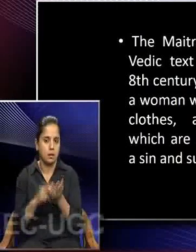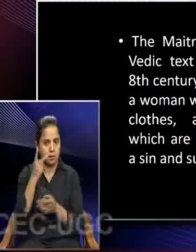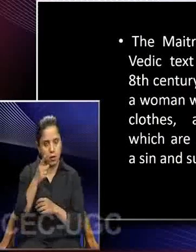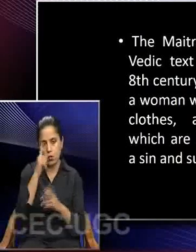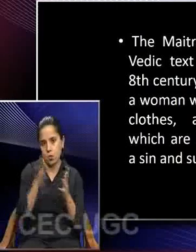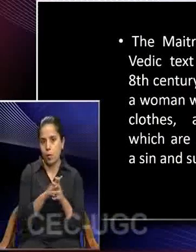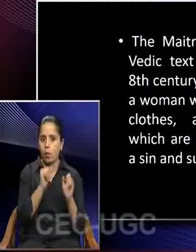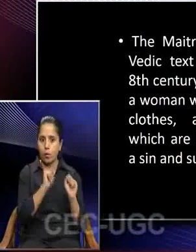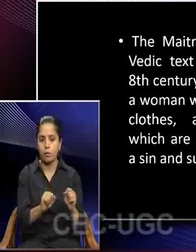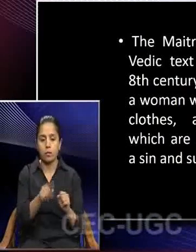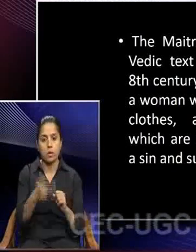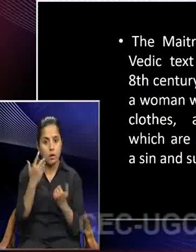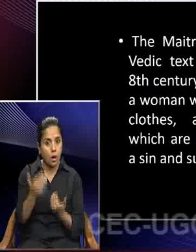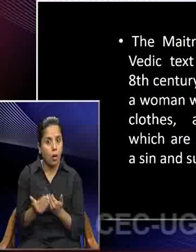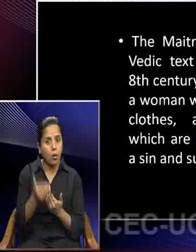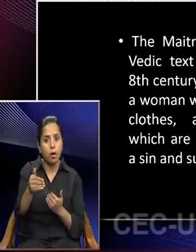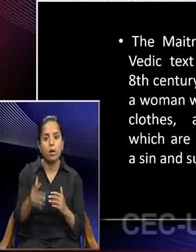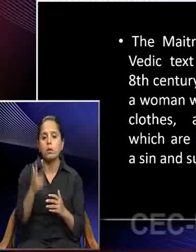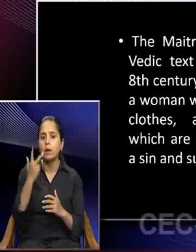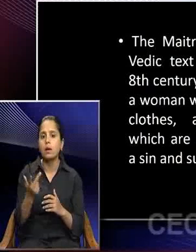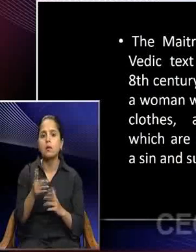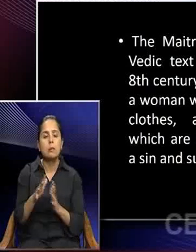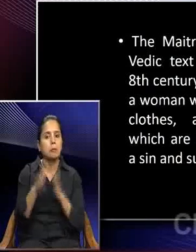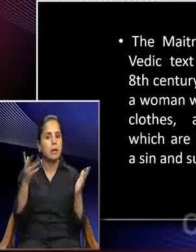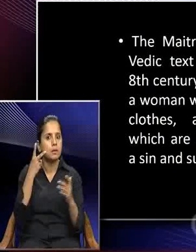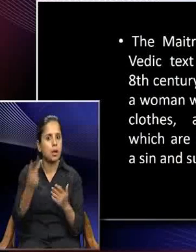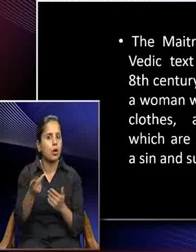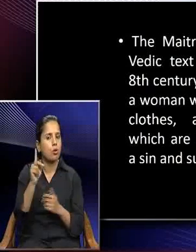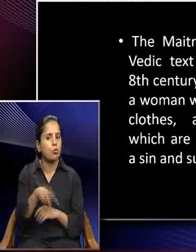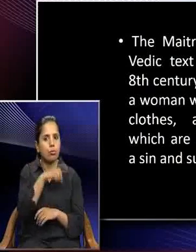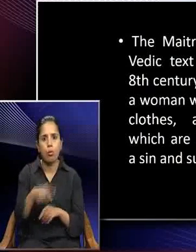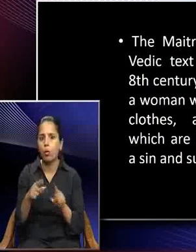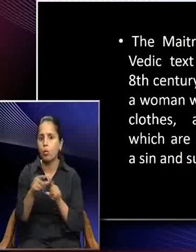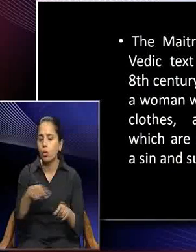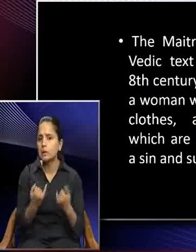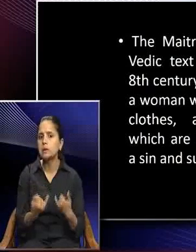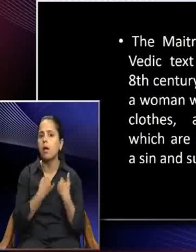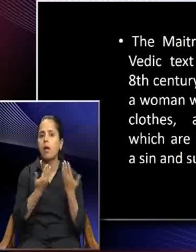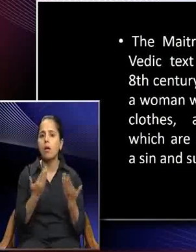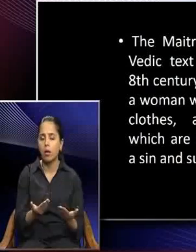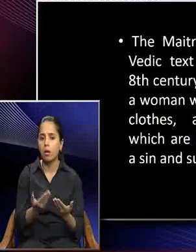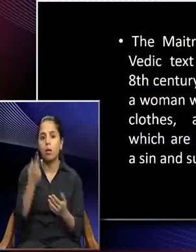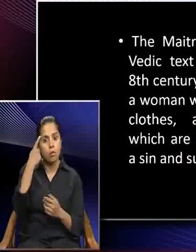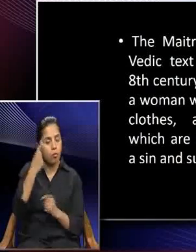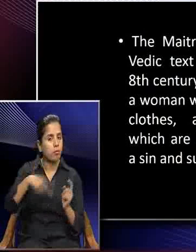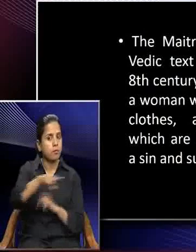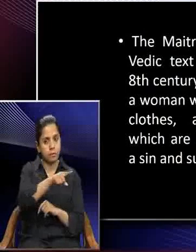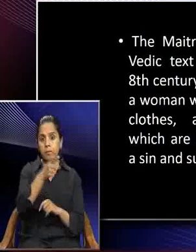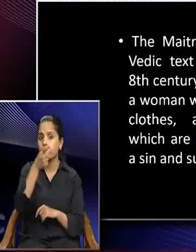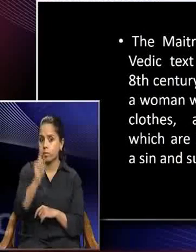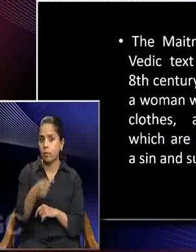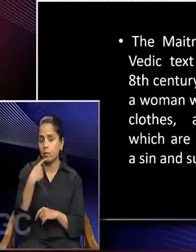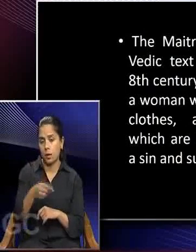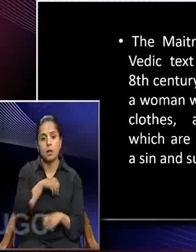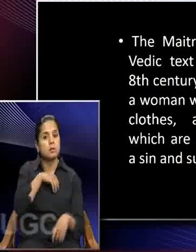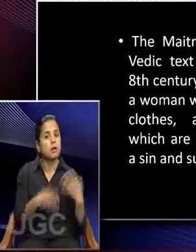woman, were committing a grave crime, and it was a sin for which they would have to